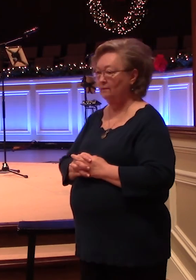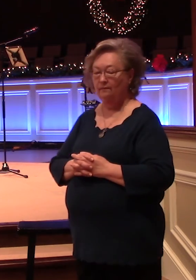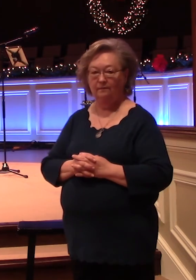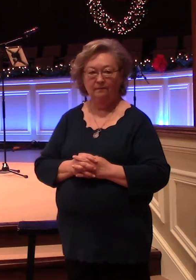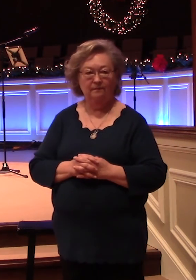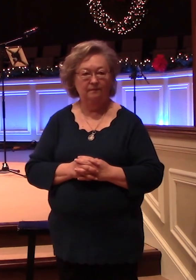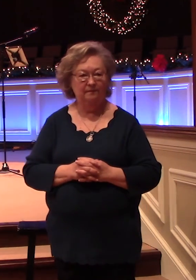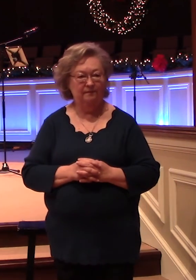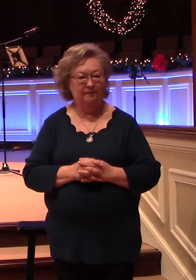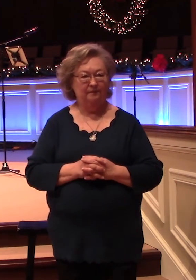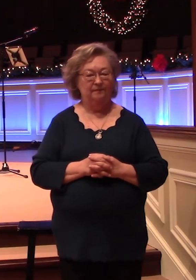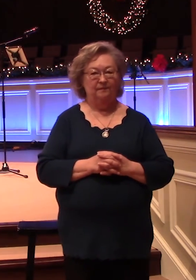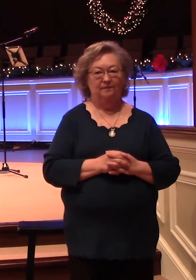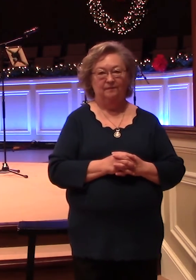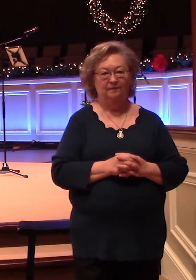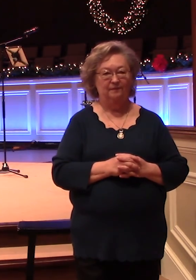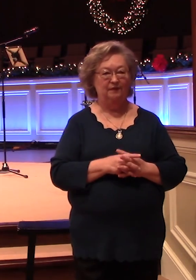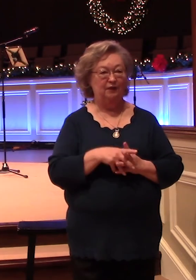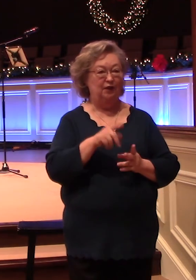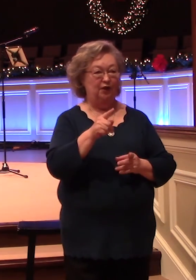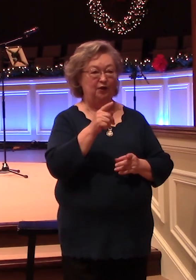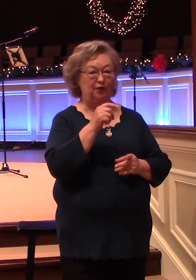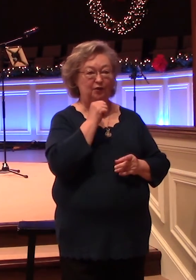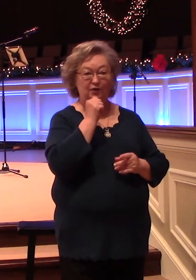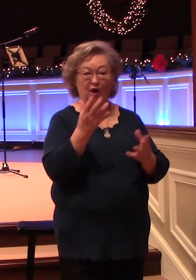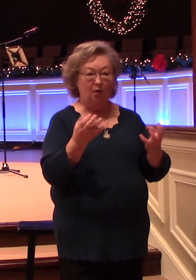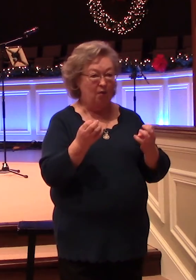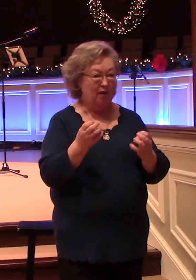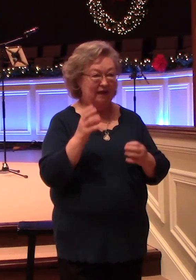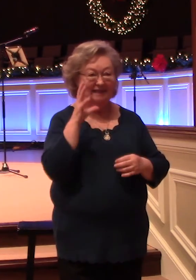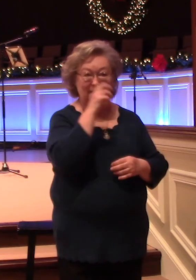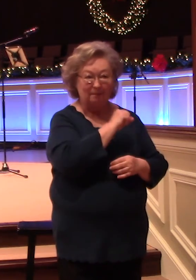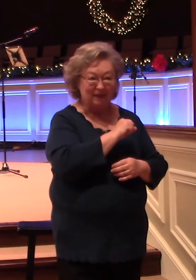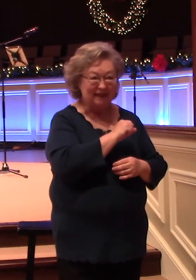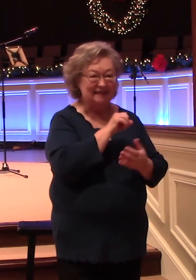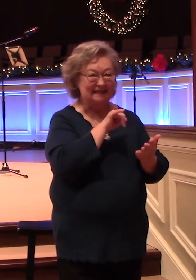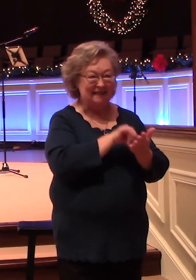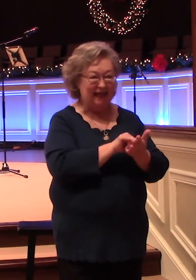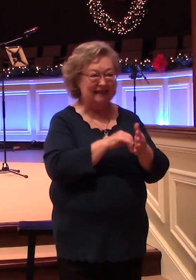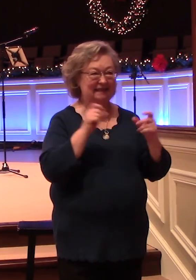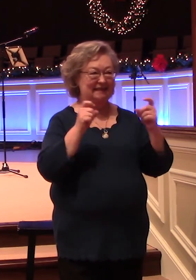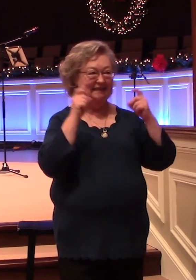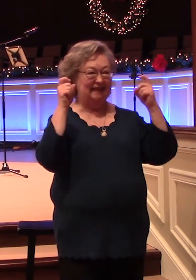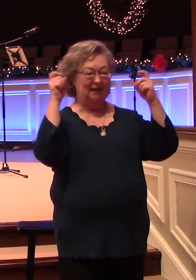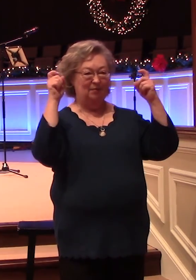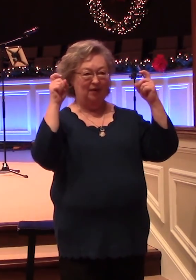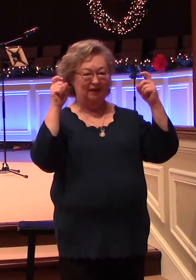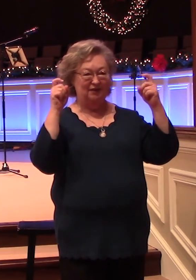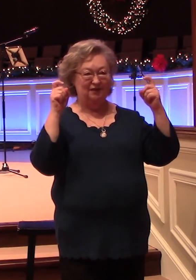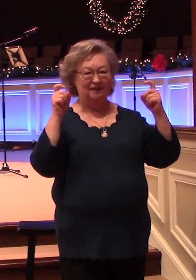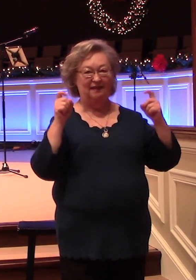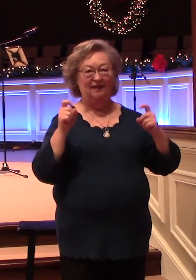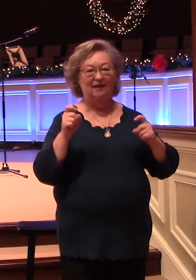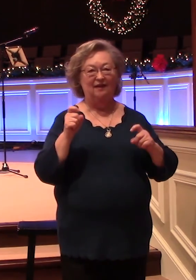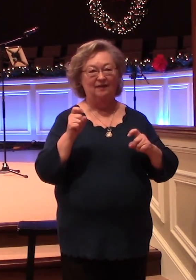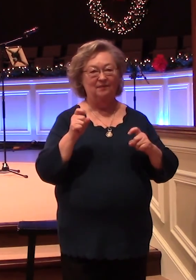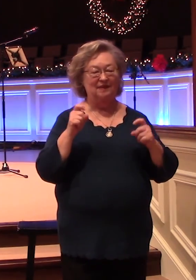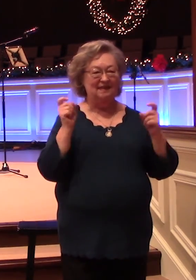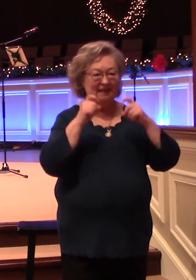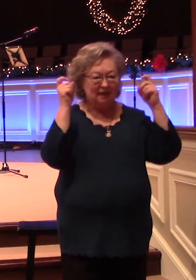Not going to want to miss out on this time of celebration and testimony. Bubba Sawyer grew up in